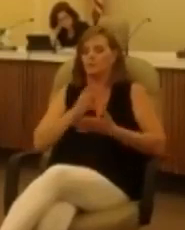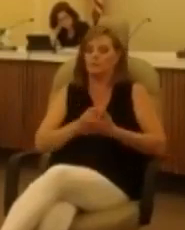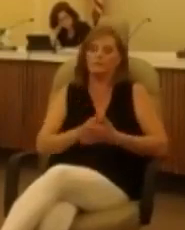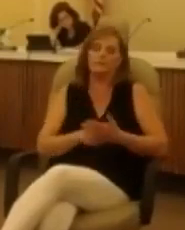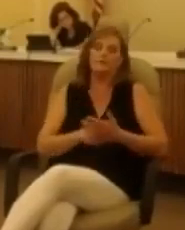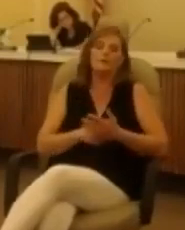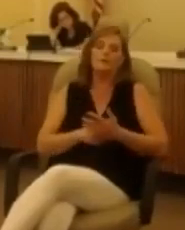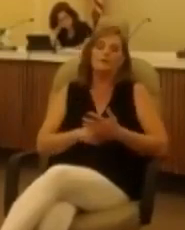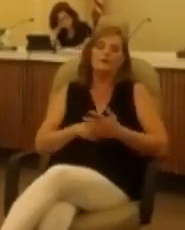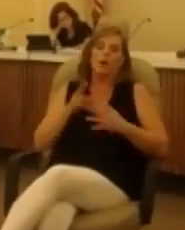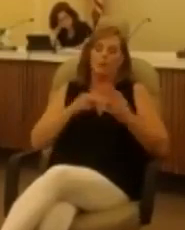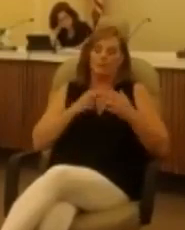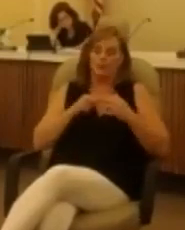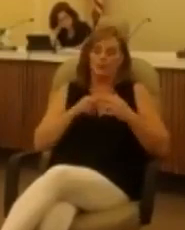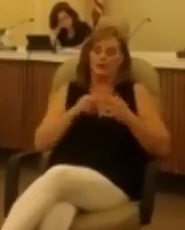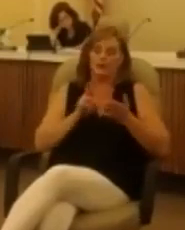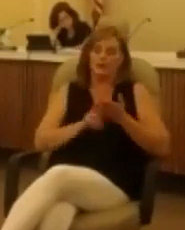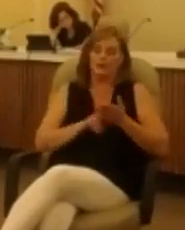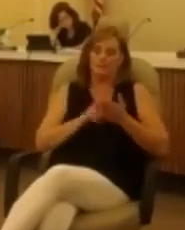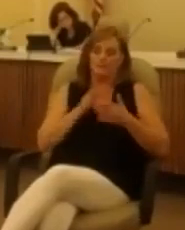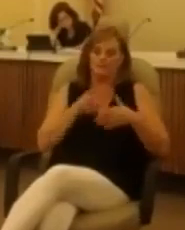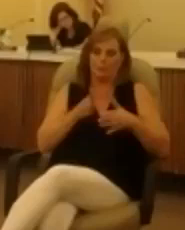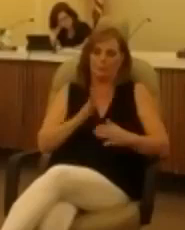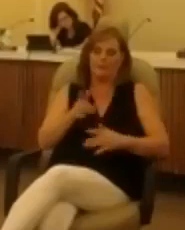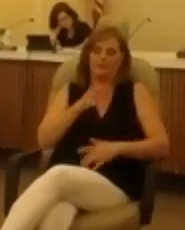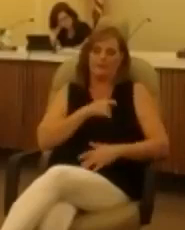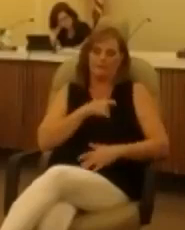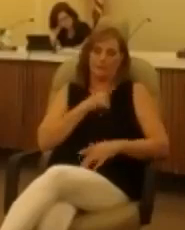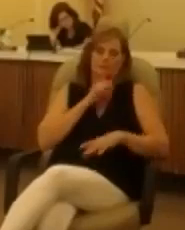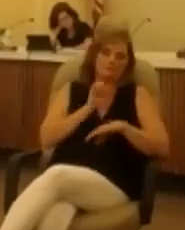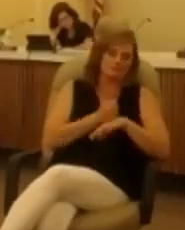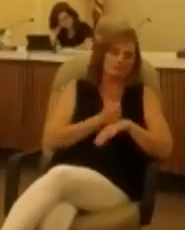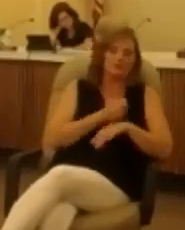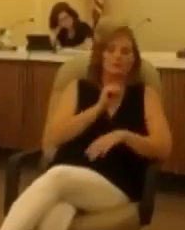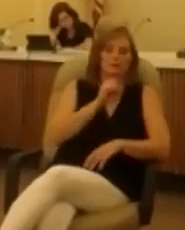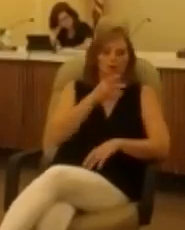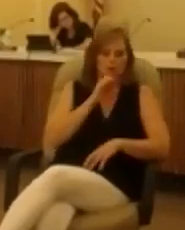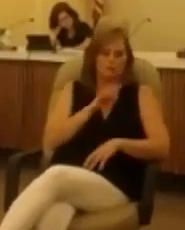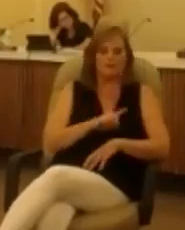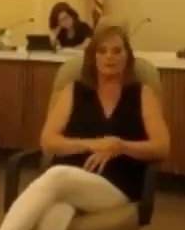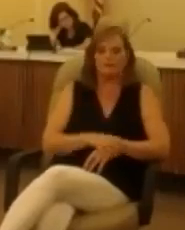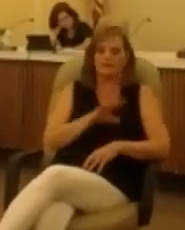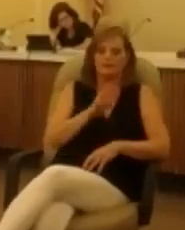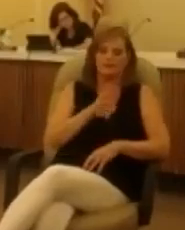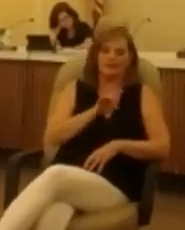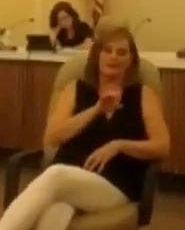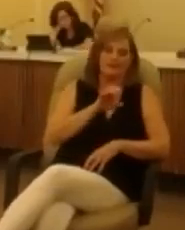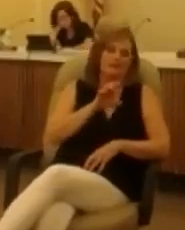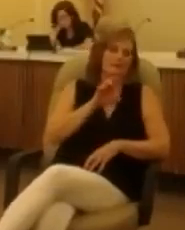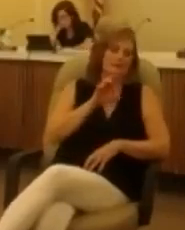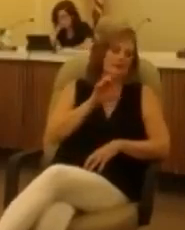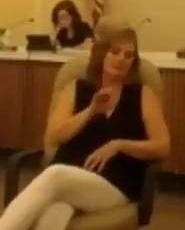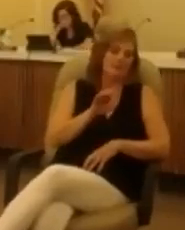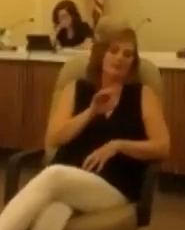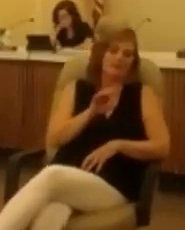building permit for the installation of a shed at 789 Erie Station Road pursuant to Article